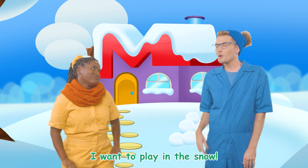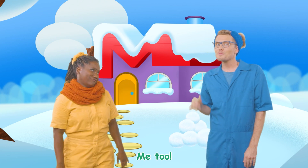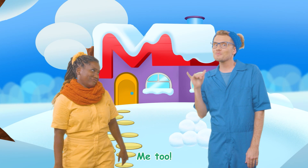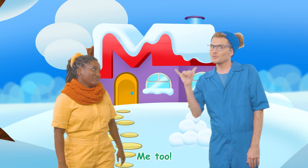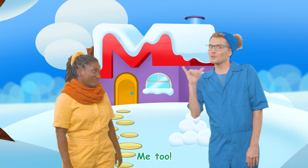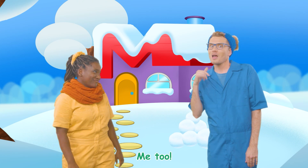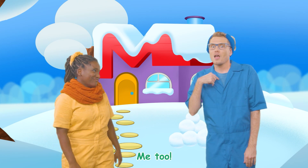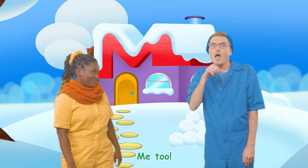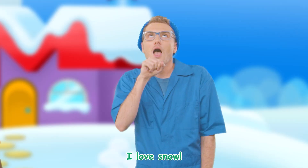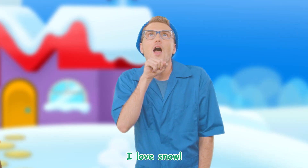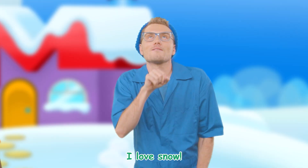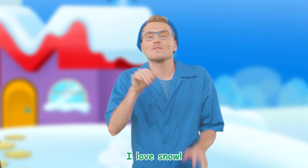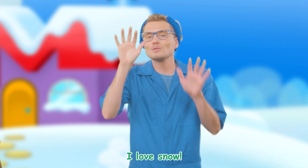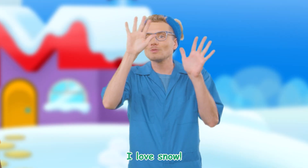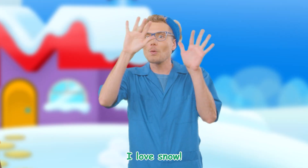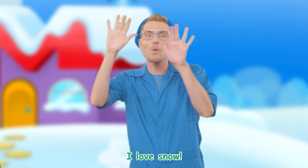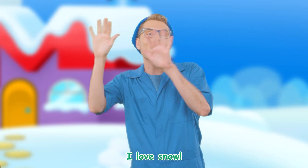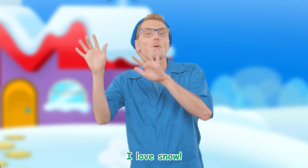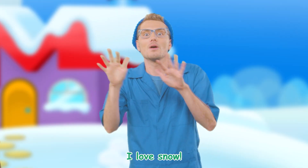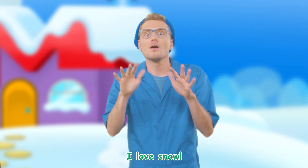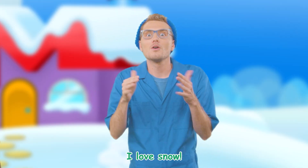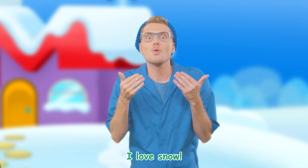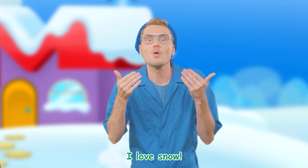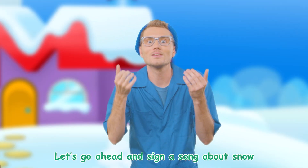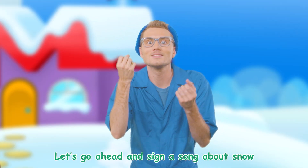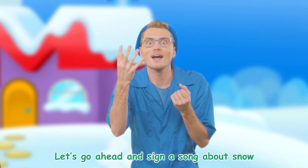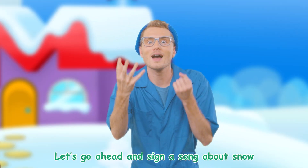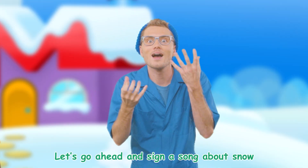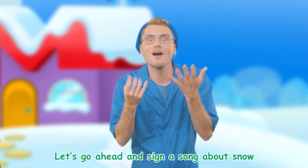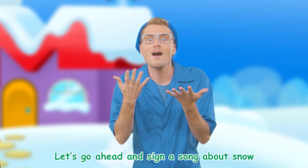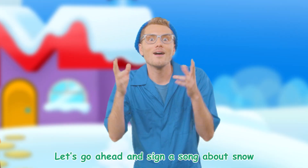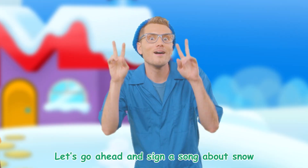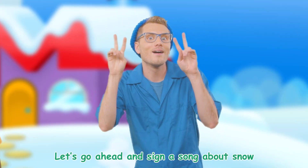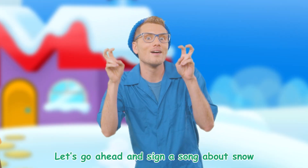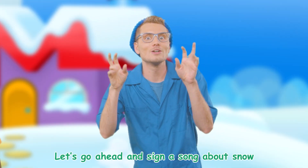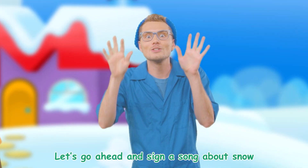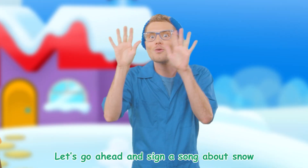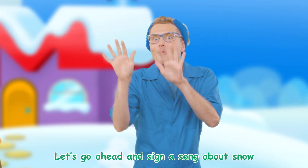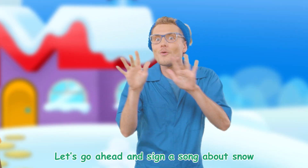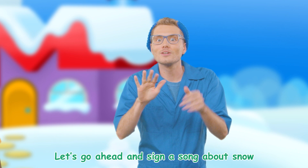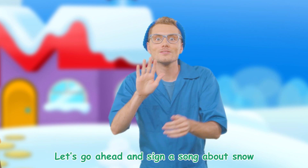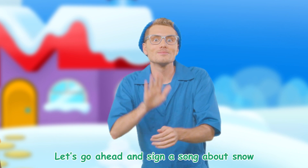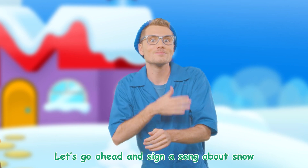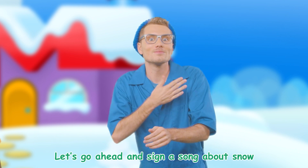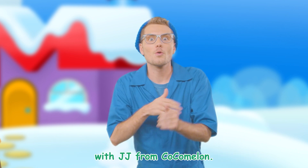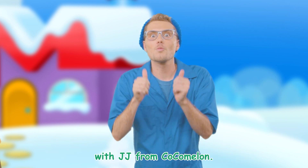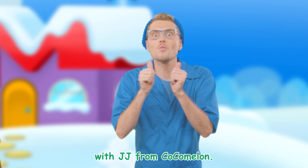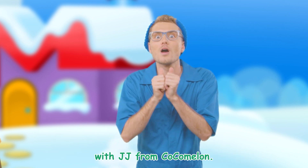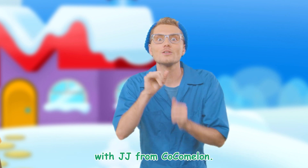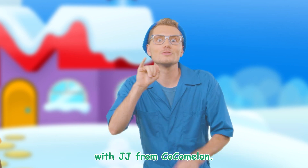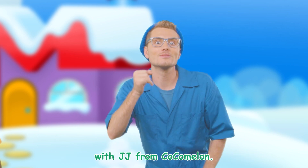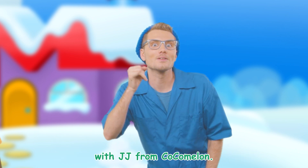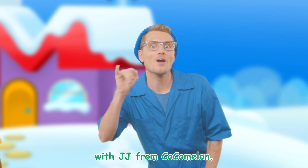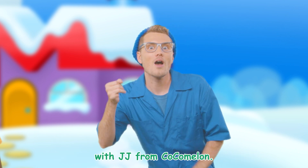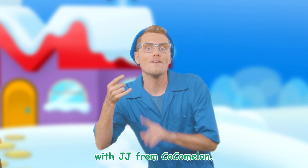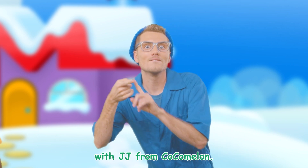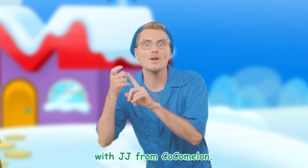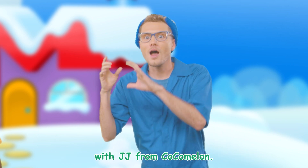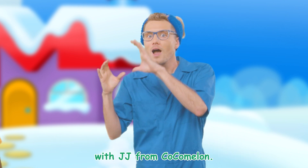Me too! I love snow! Let's go ahead and sign a song about snow with JJ from